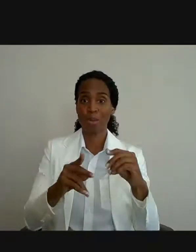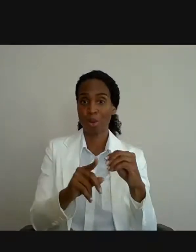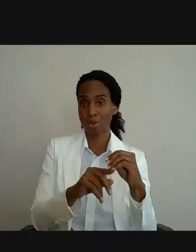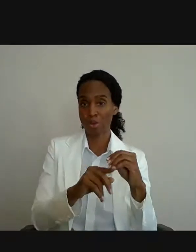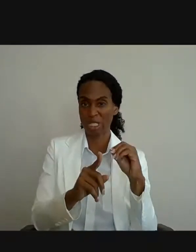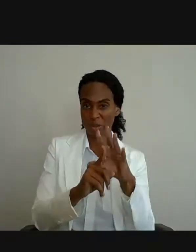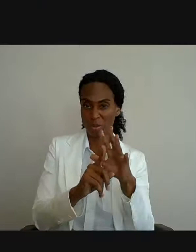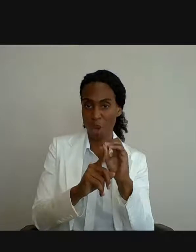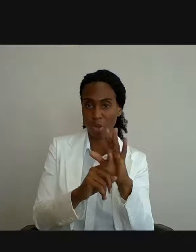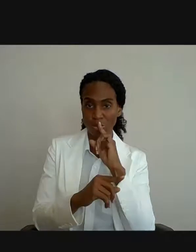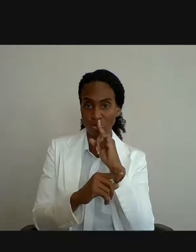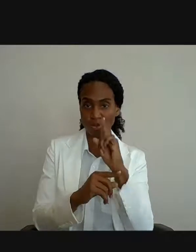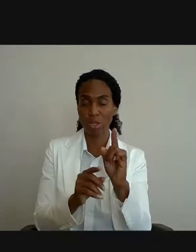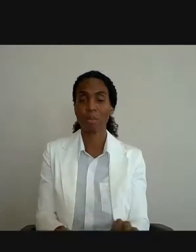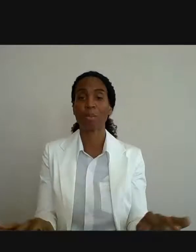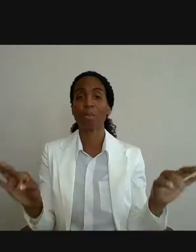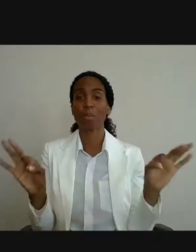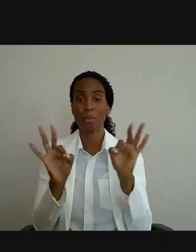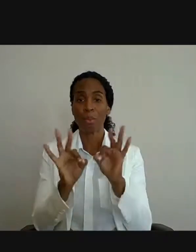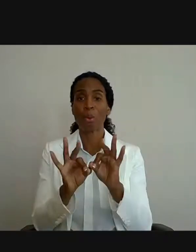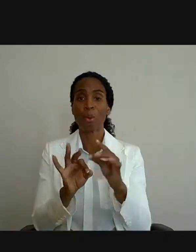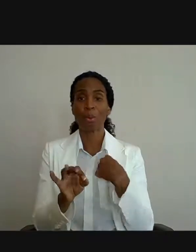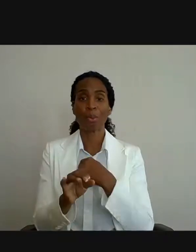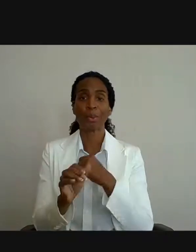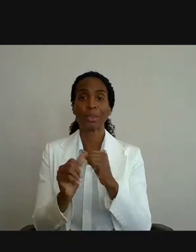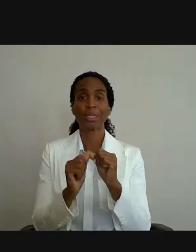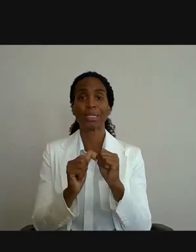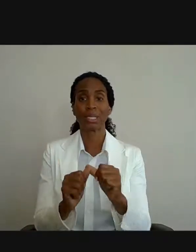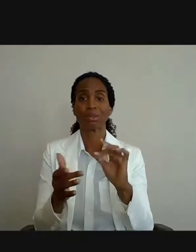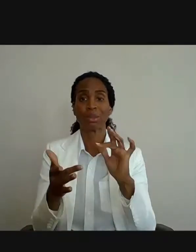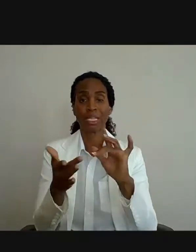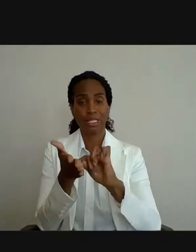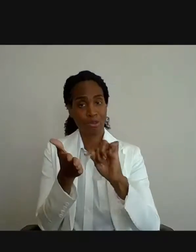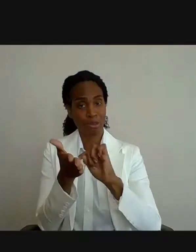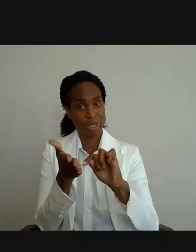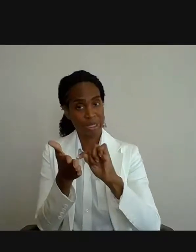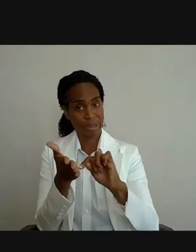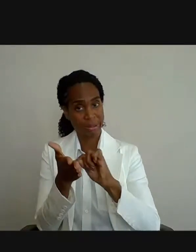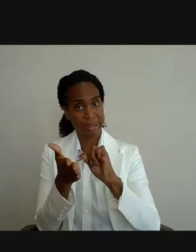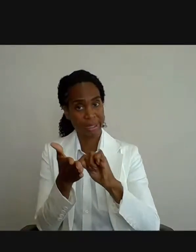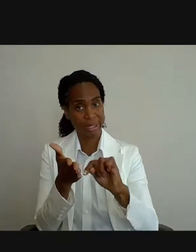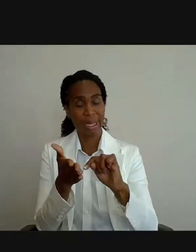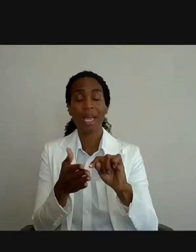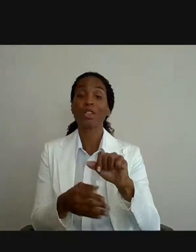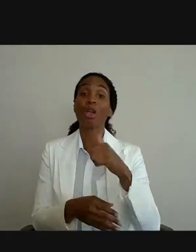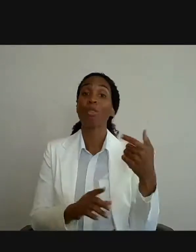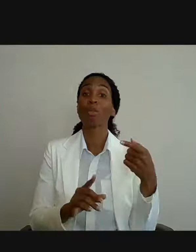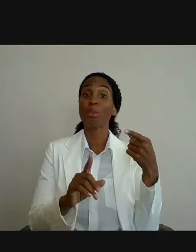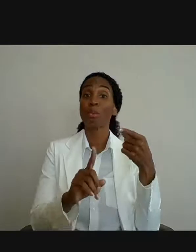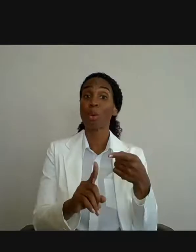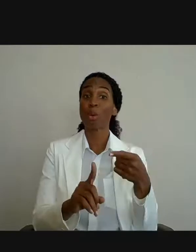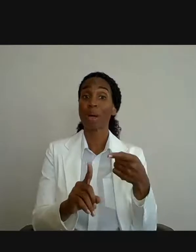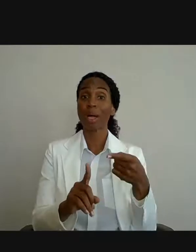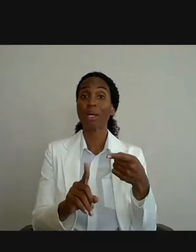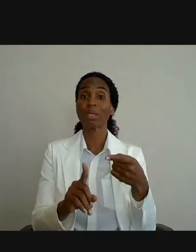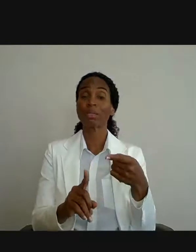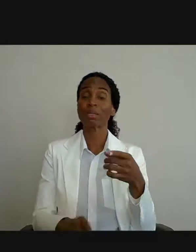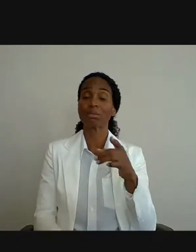really crucial that we continue the contact tracing. And to your other point,